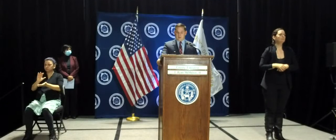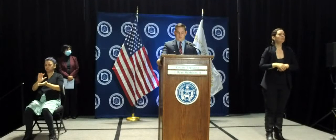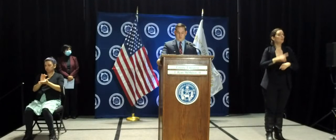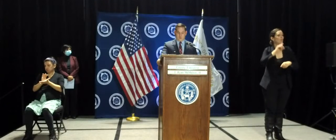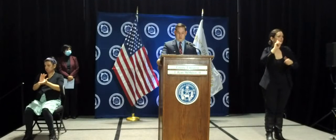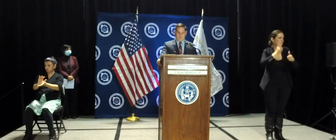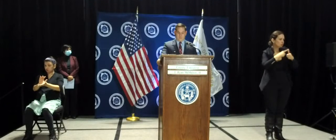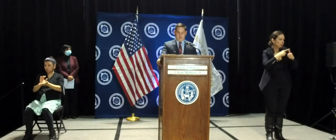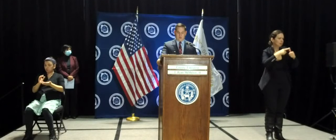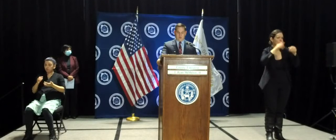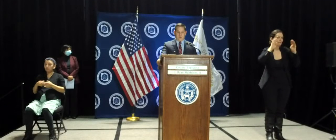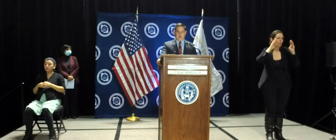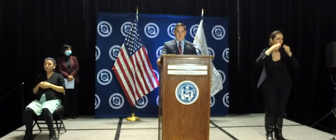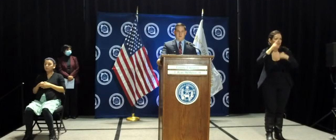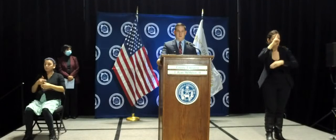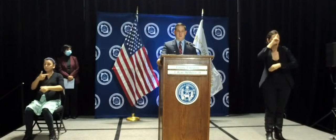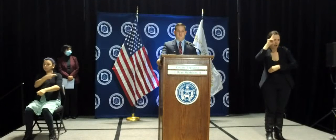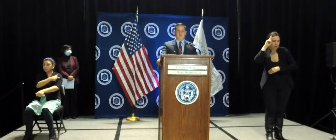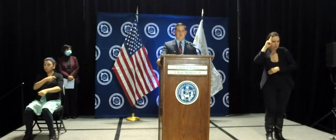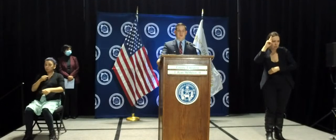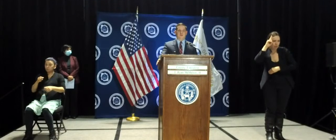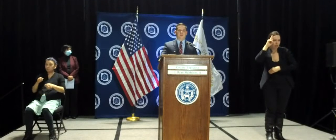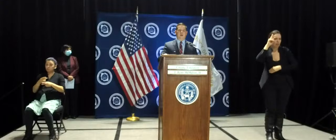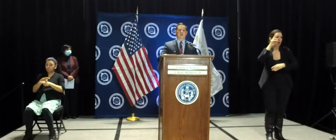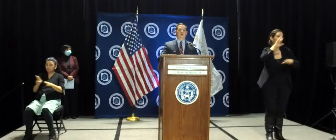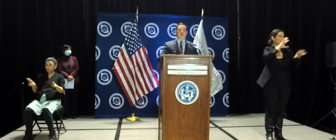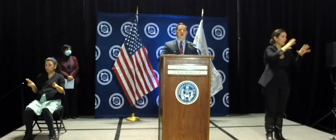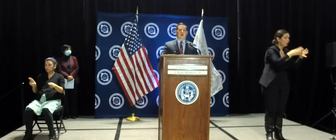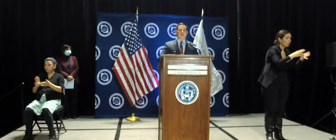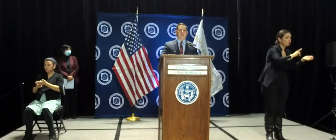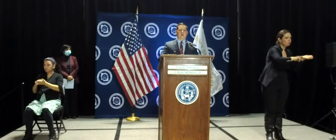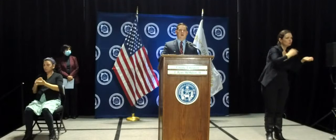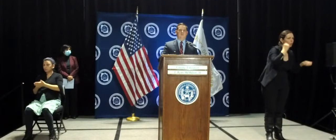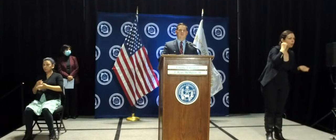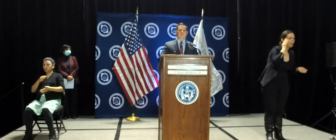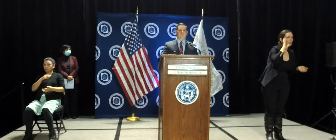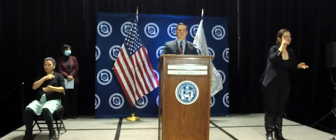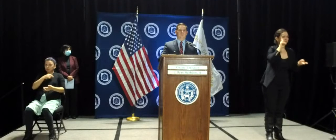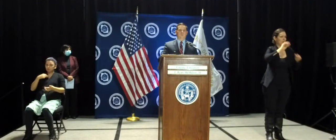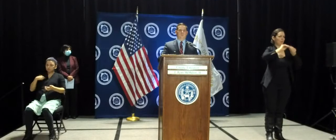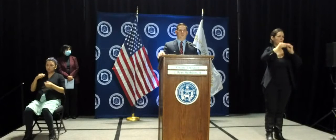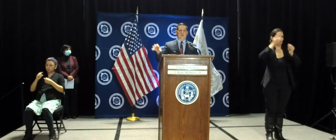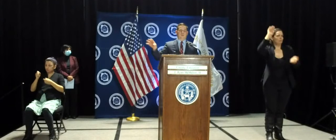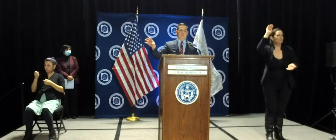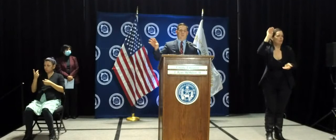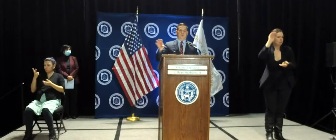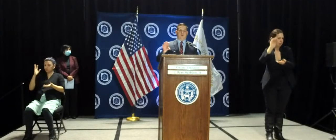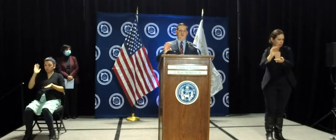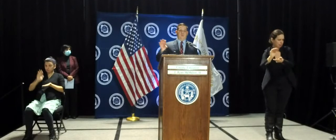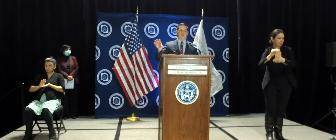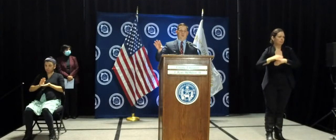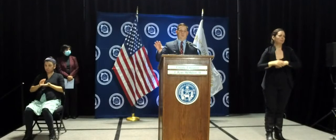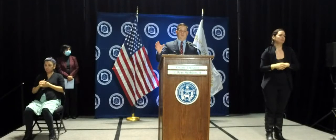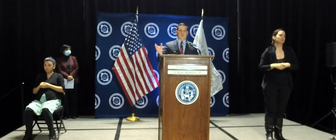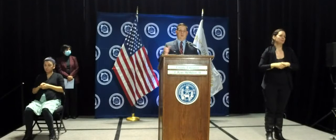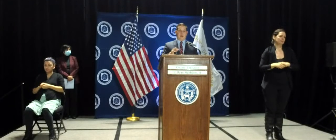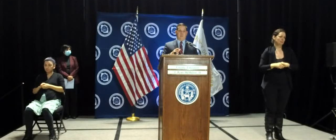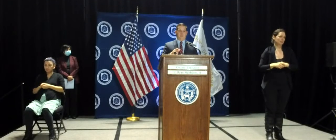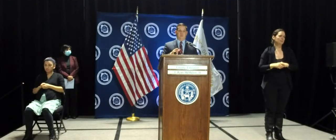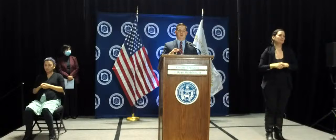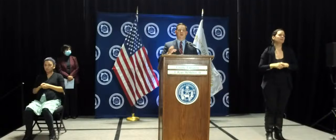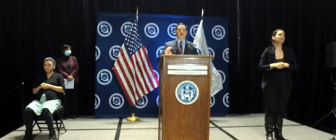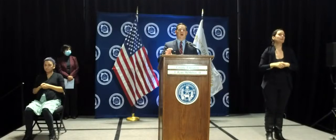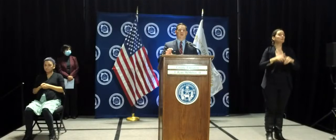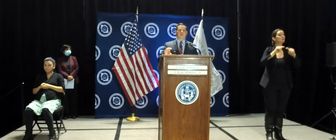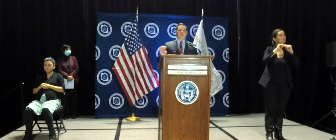want to make sure that these facilities have teamed up with the right pharmacy so this can